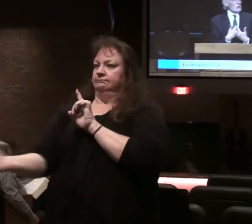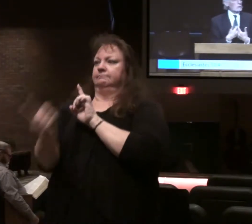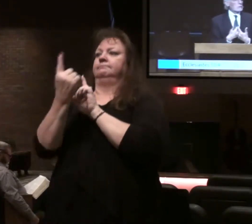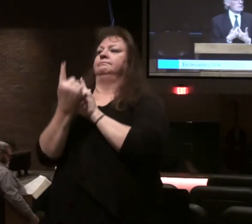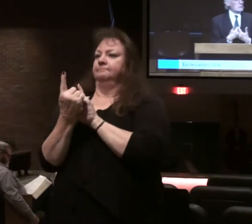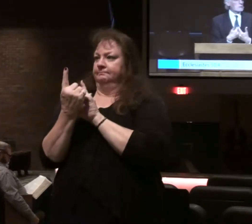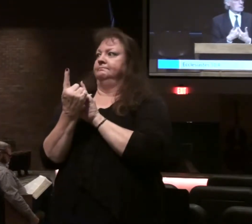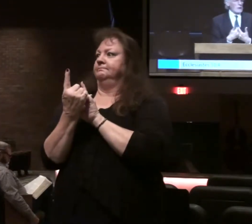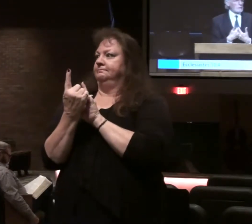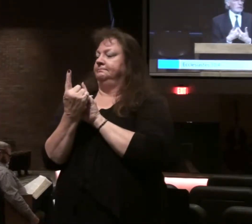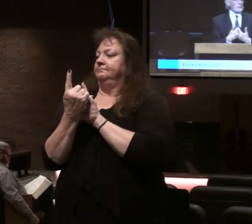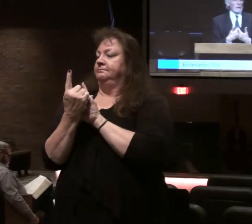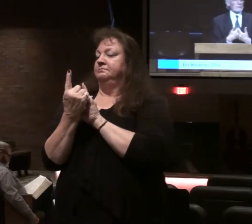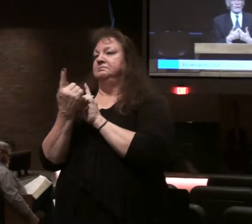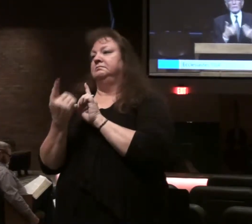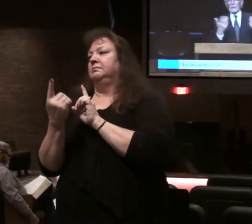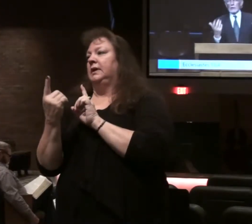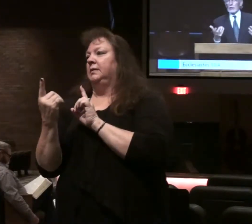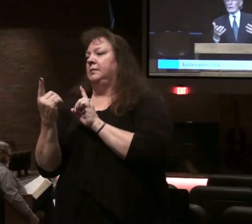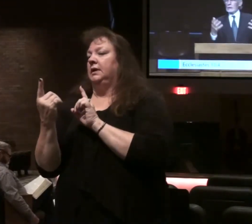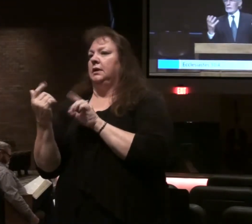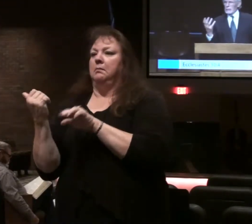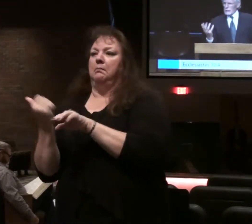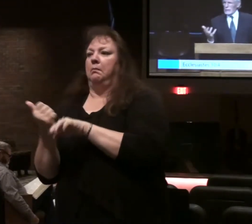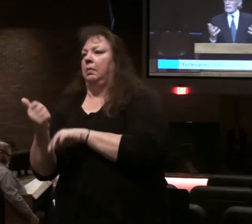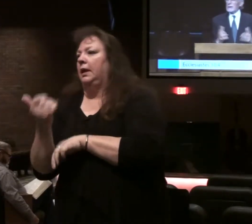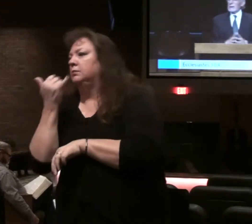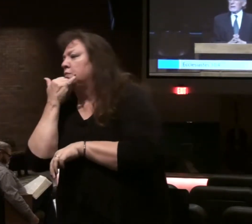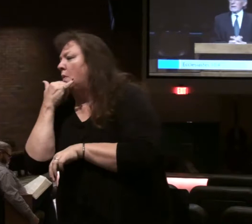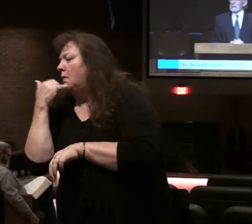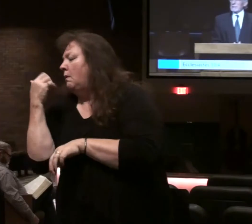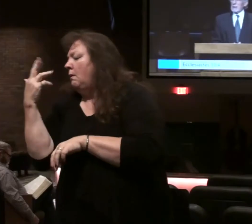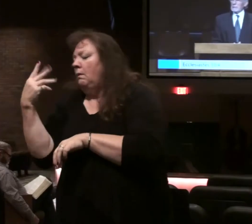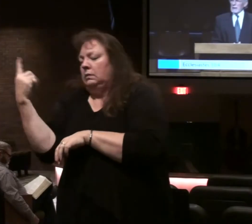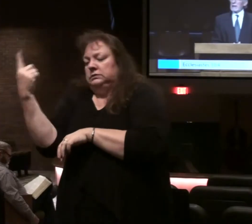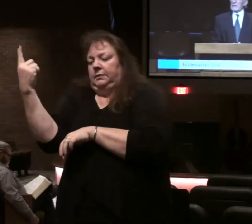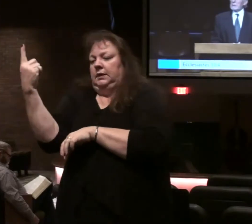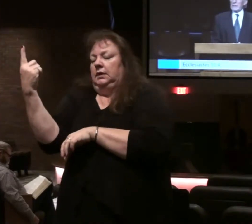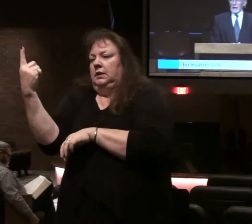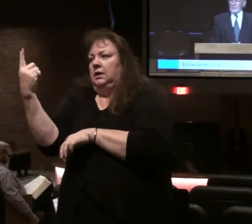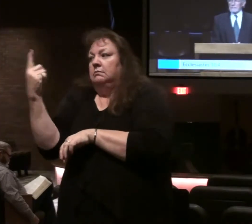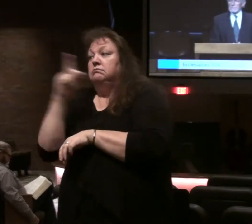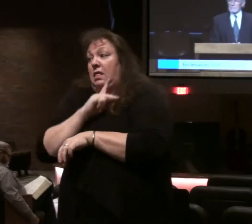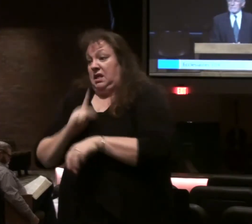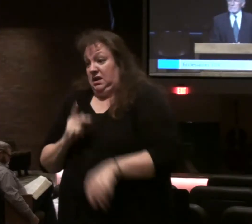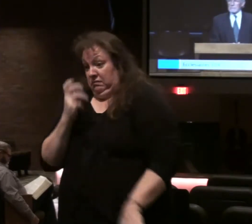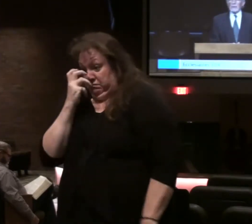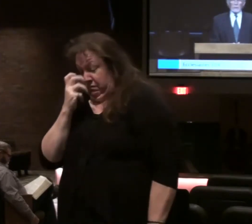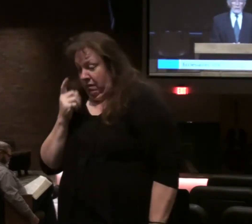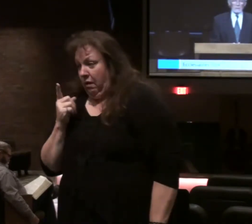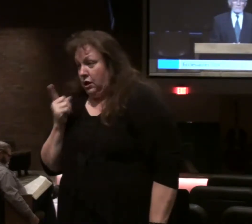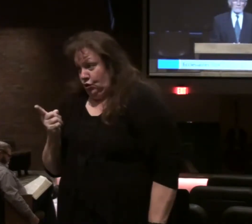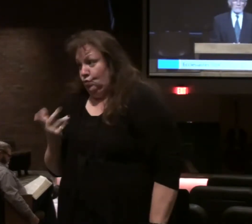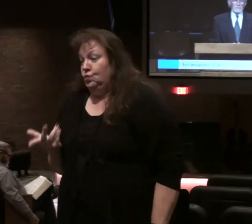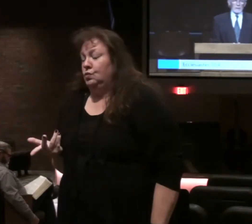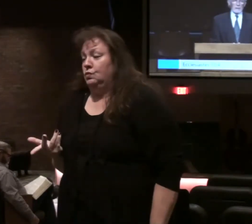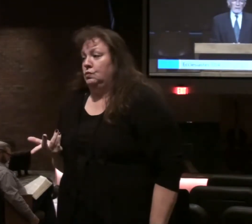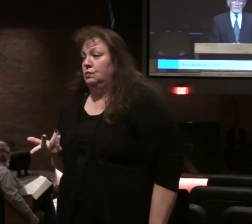the ruler, perhaps you've been unjustly accused or something, but he's upset with